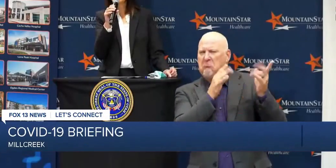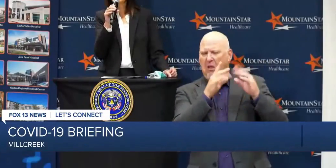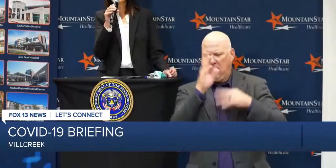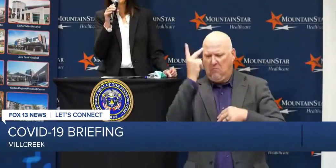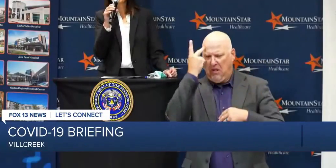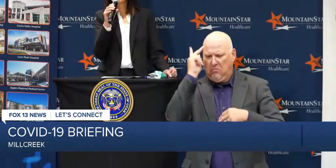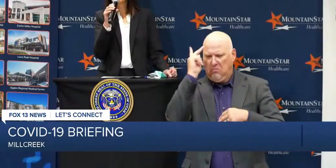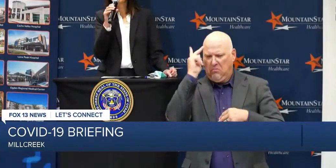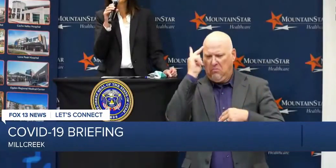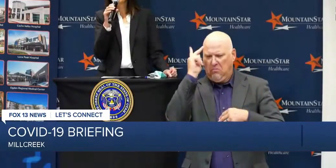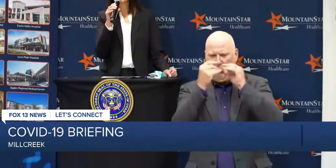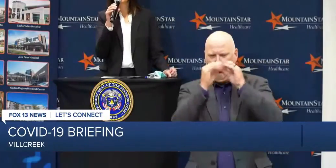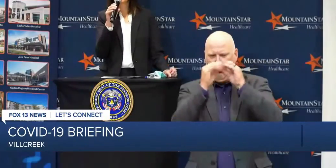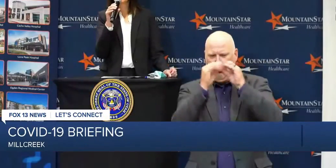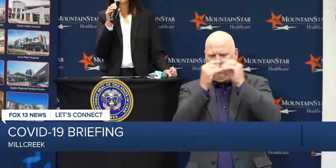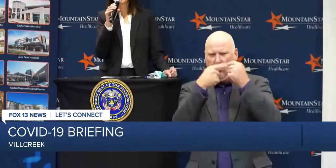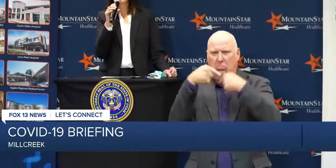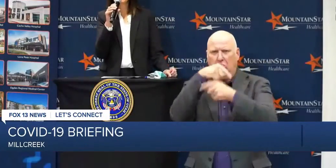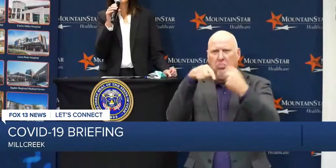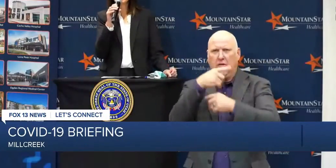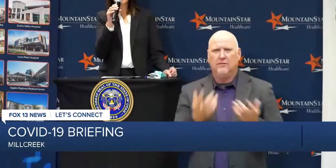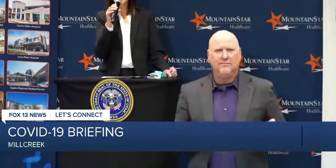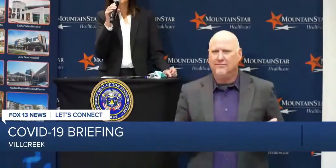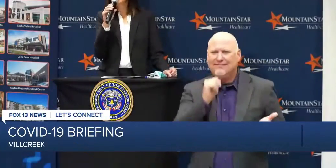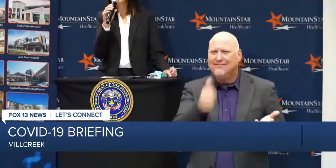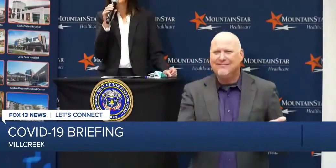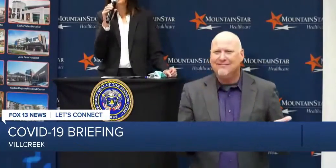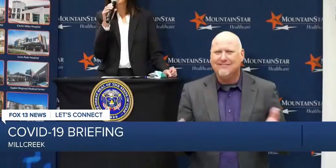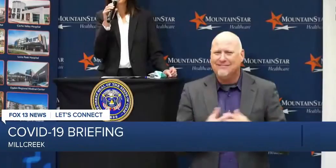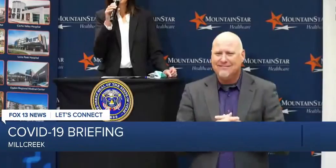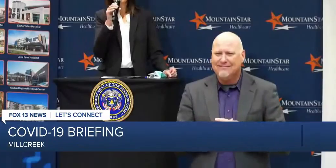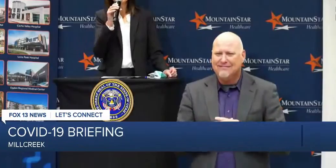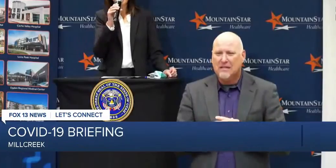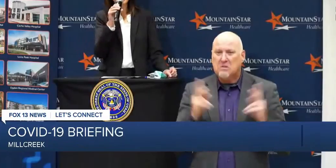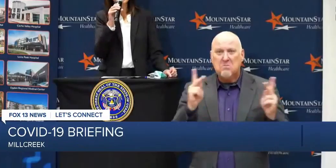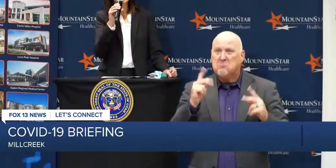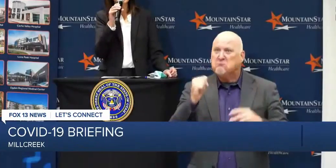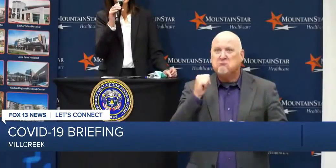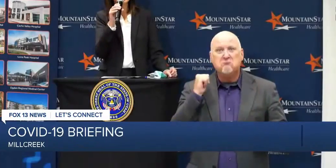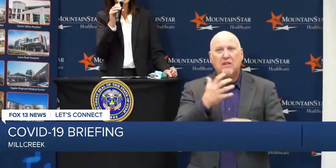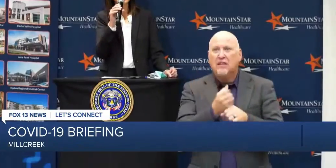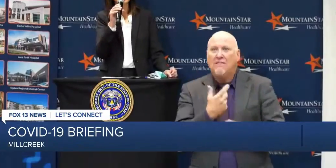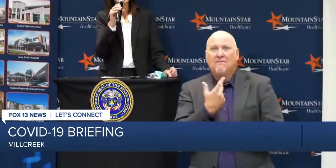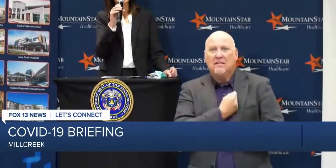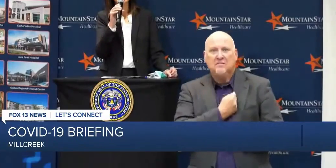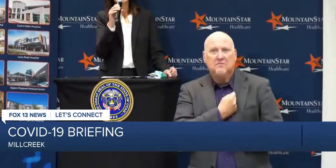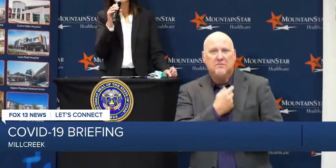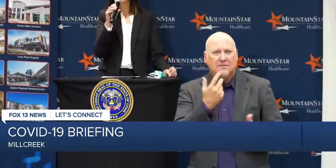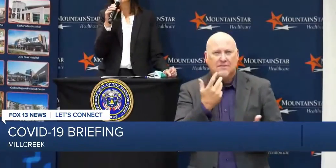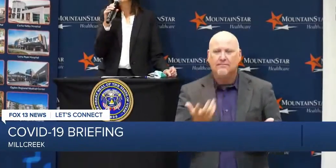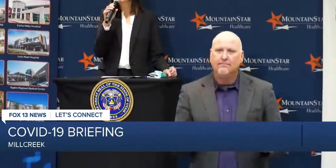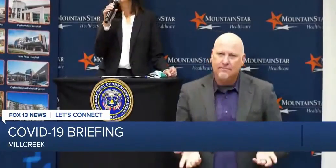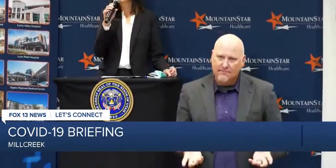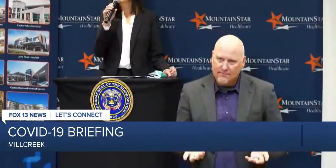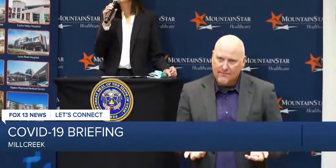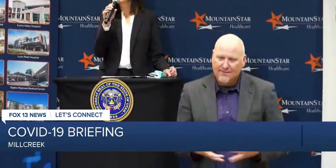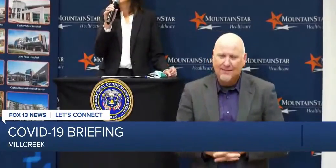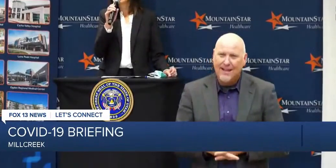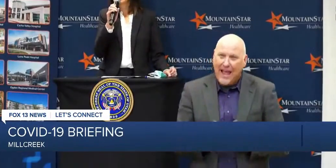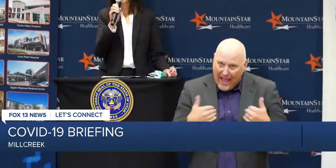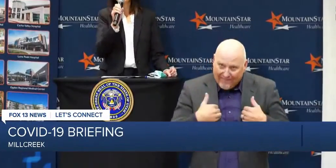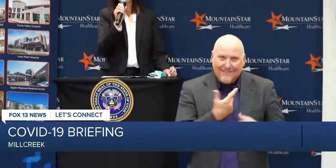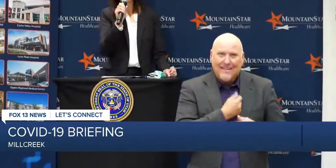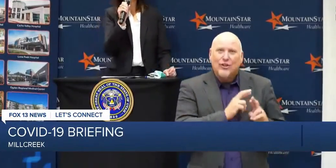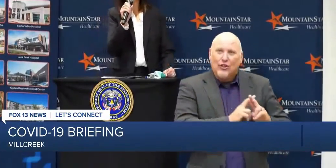who has chosen not to be vaccinated for whatever reason. And my remarks today are not going to be geared toward those